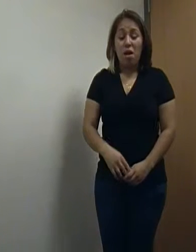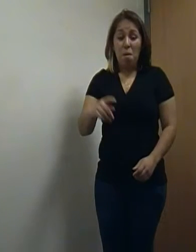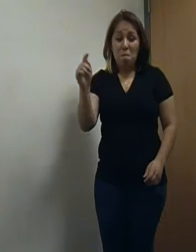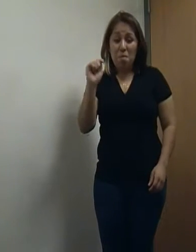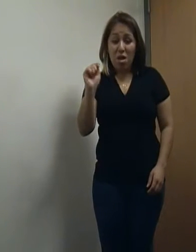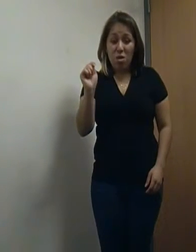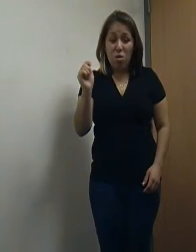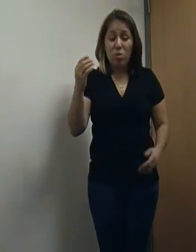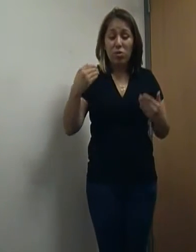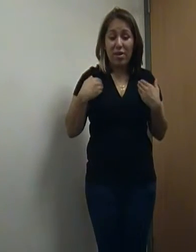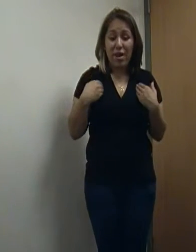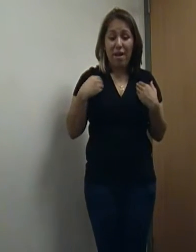having the bathroom.